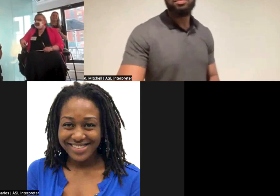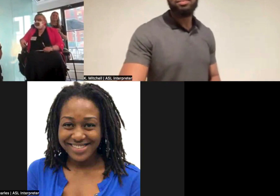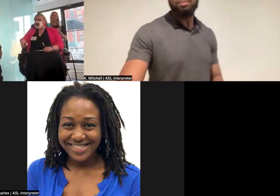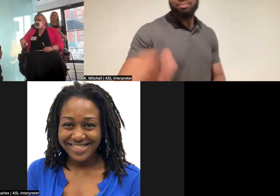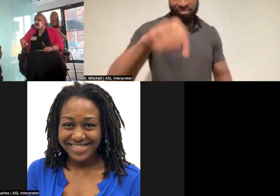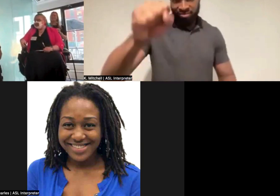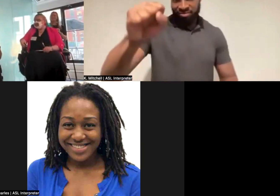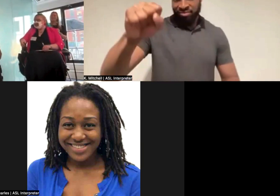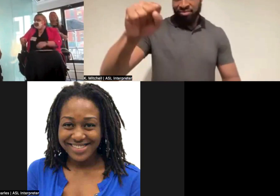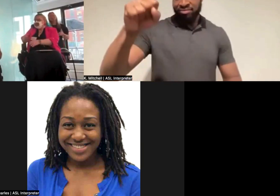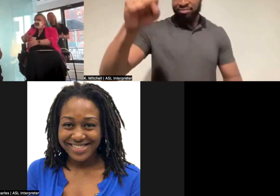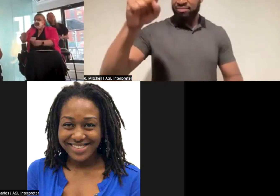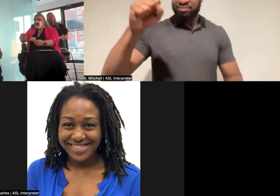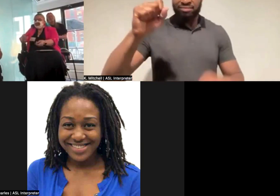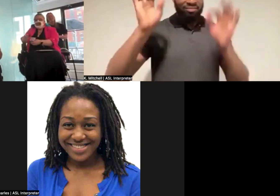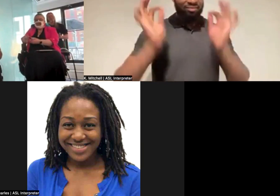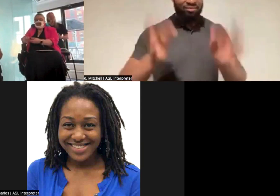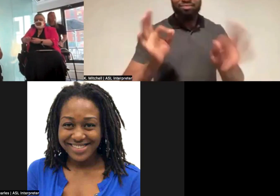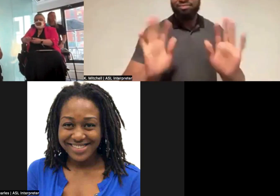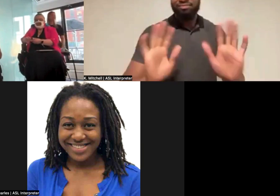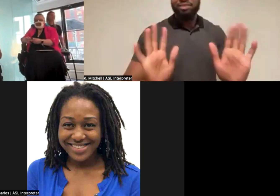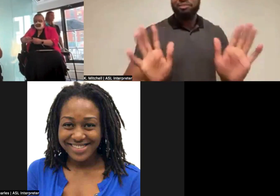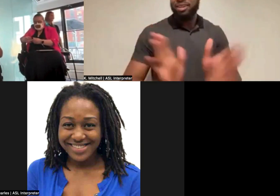Cool. Thanks, guys.